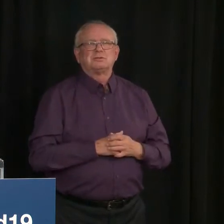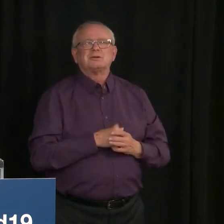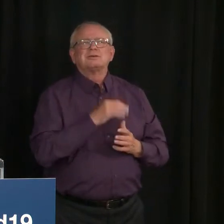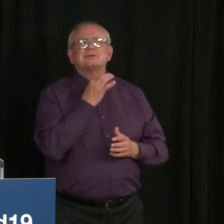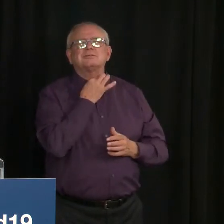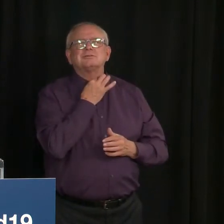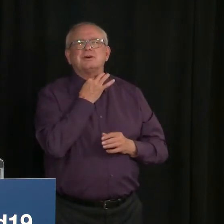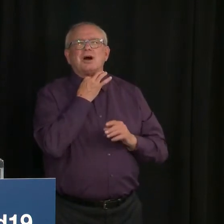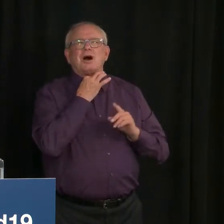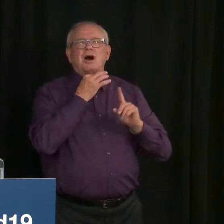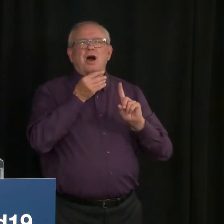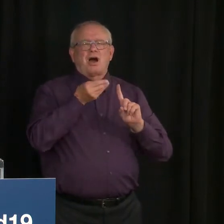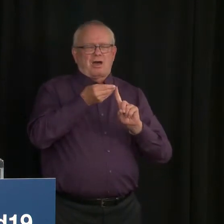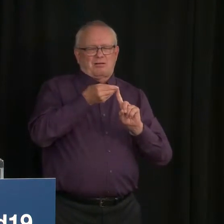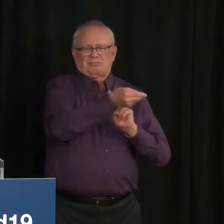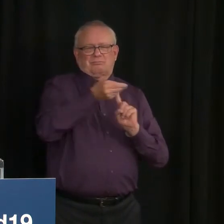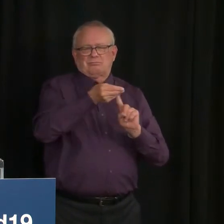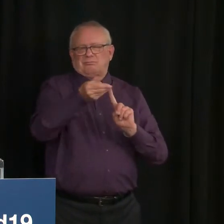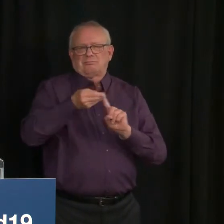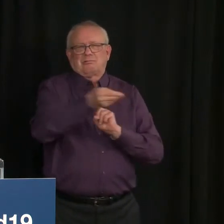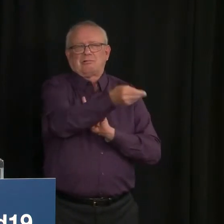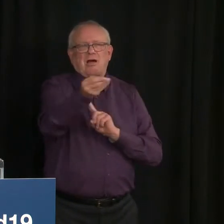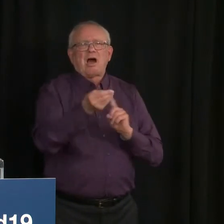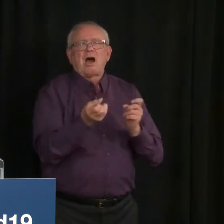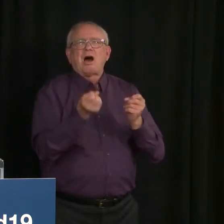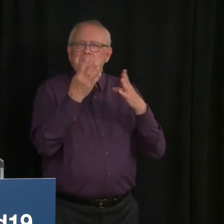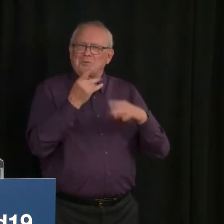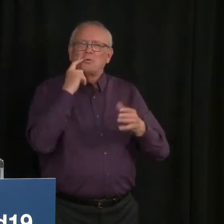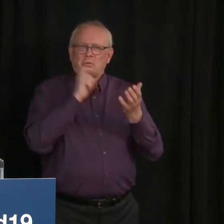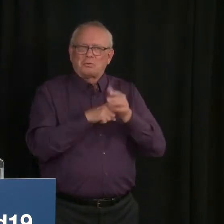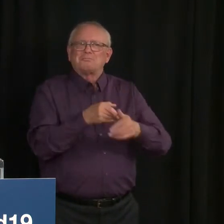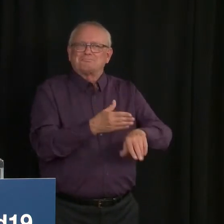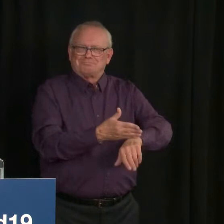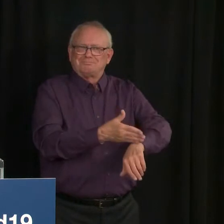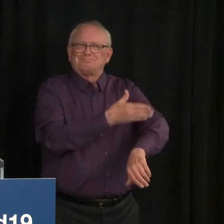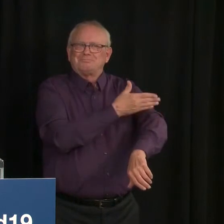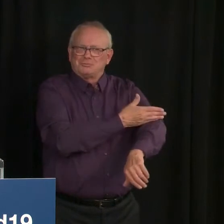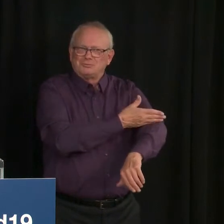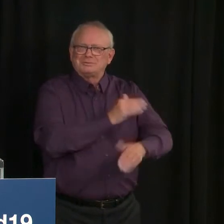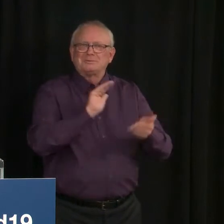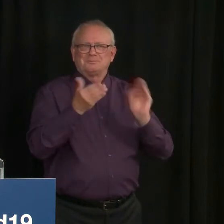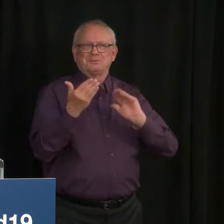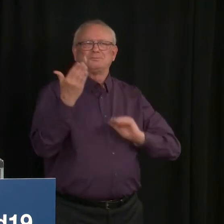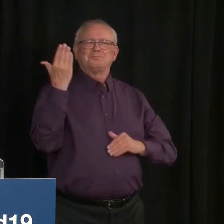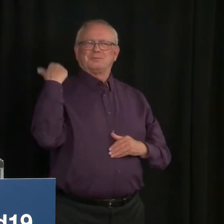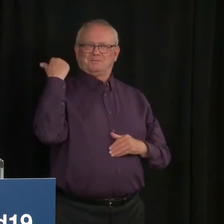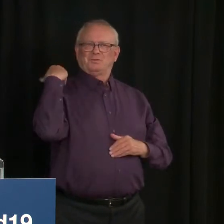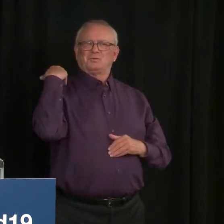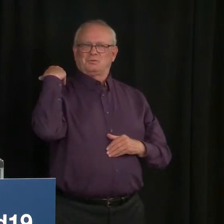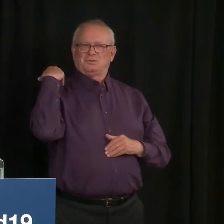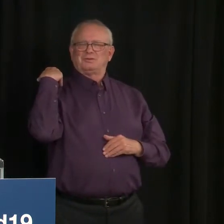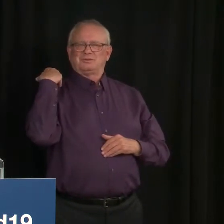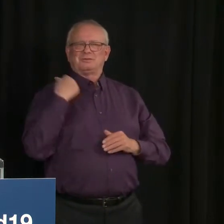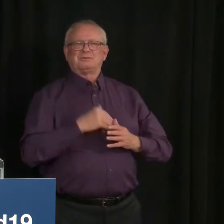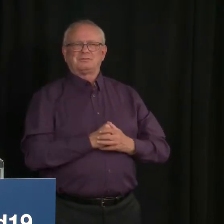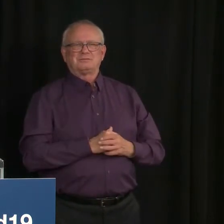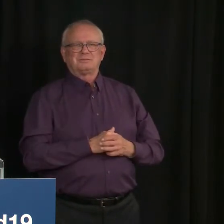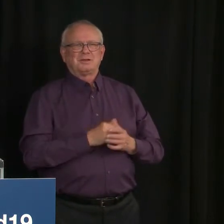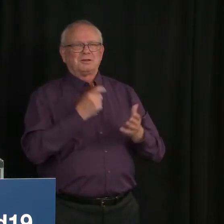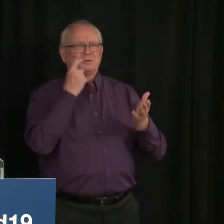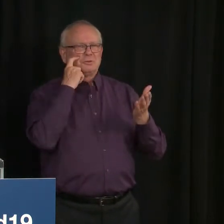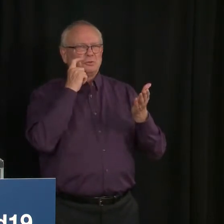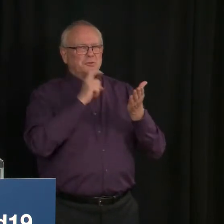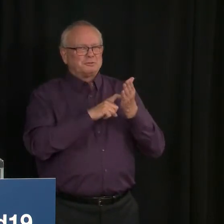better spot than it has been given some of the spikes during the previous waves, but it is also creeping up. But I'm wondering then,